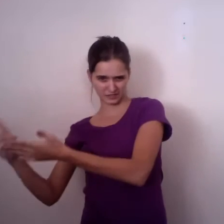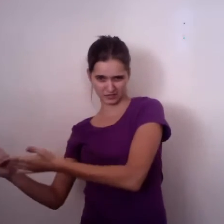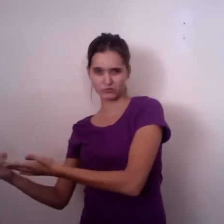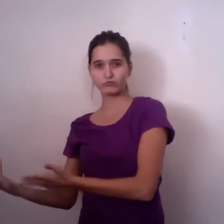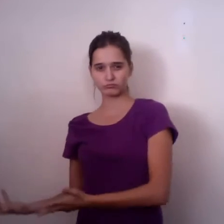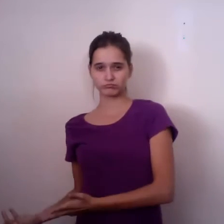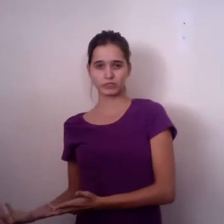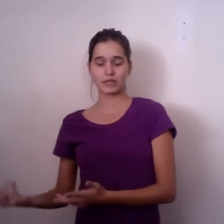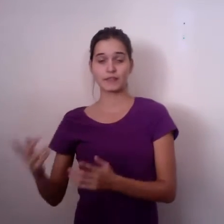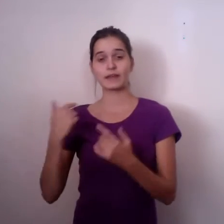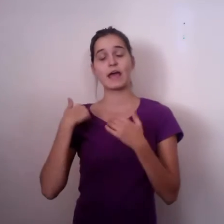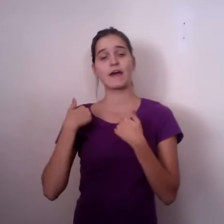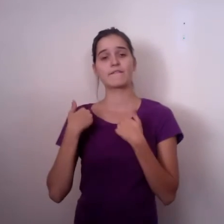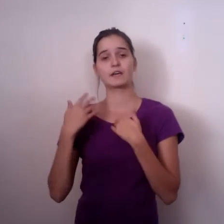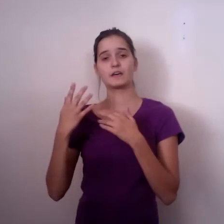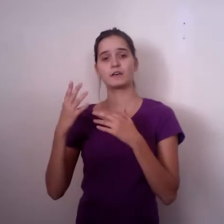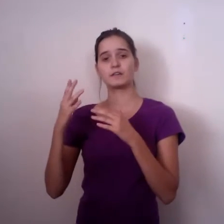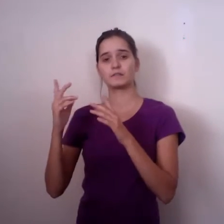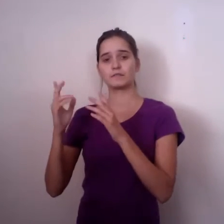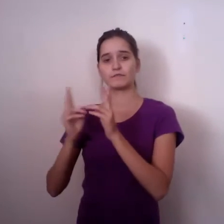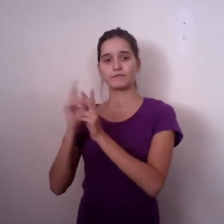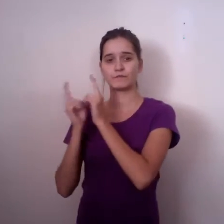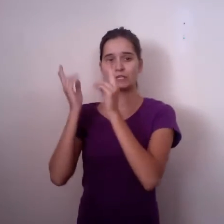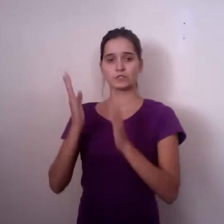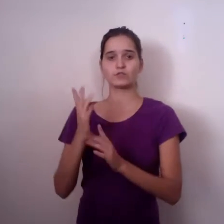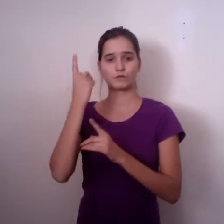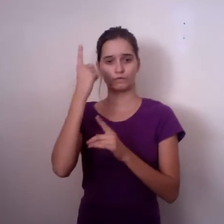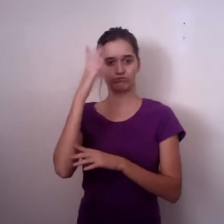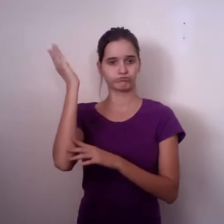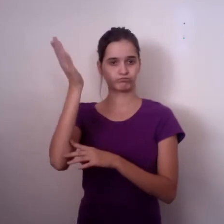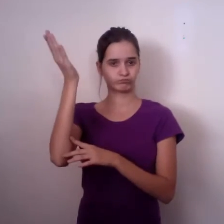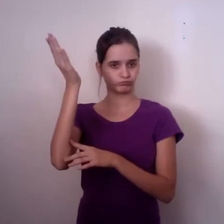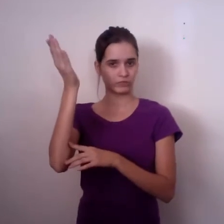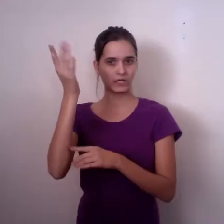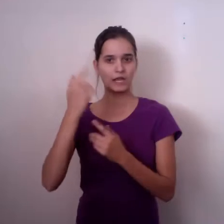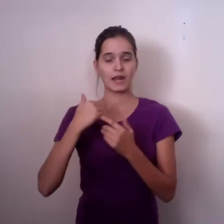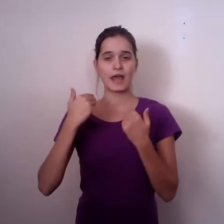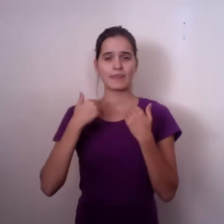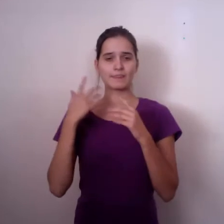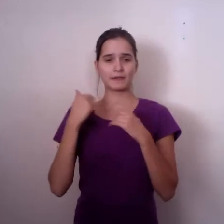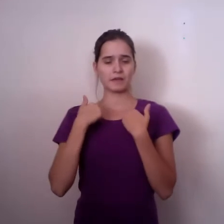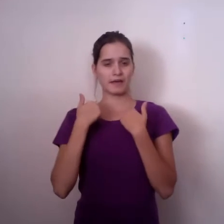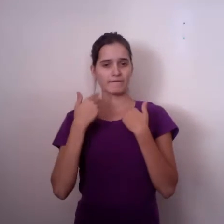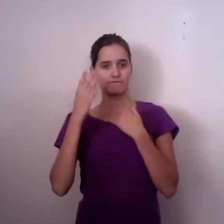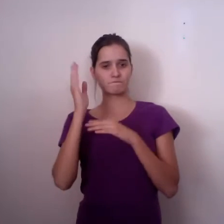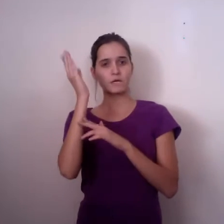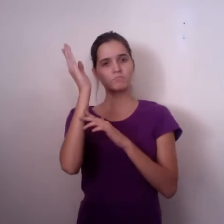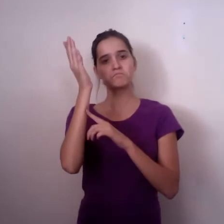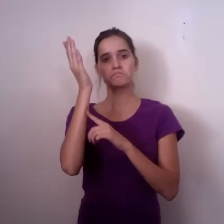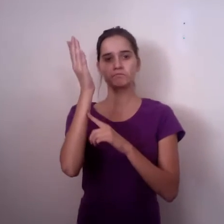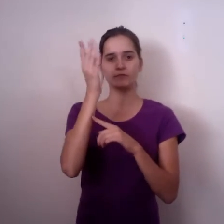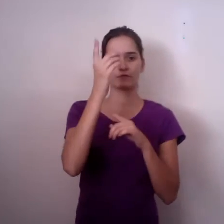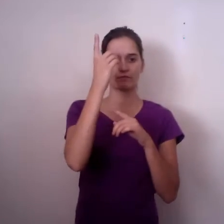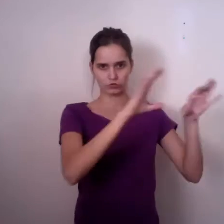guest speaker come to class from each of those areas and do a little mini lecture on some important